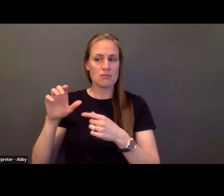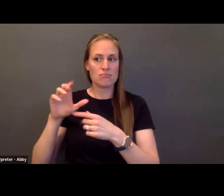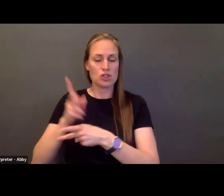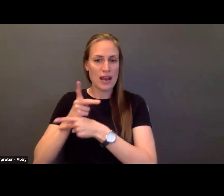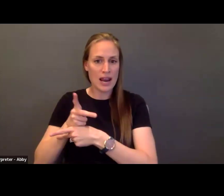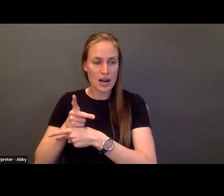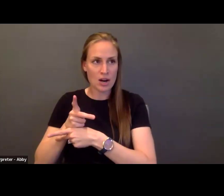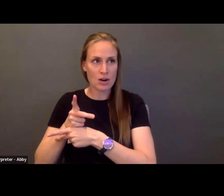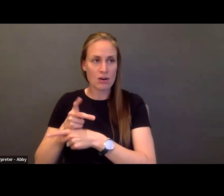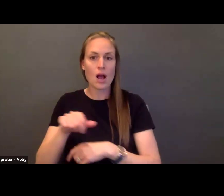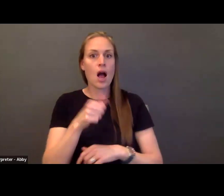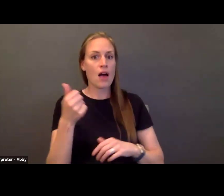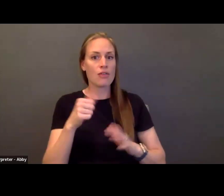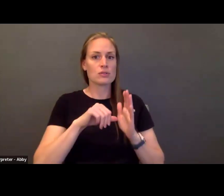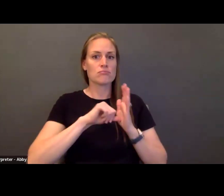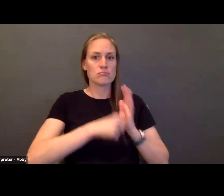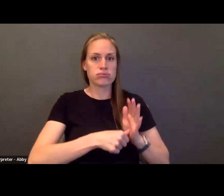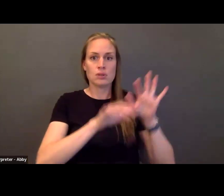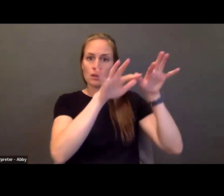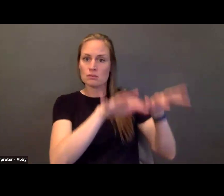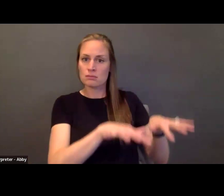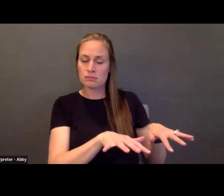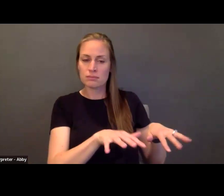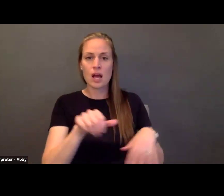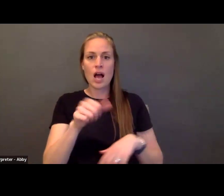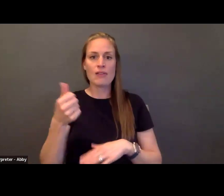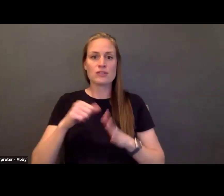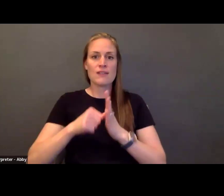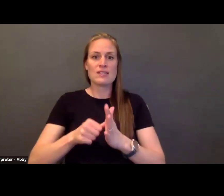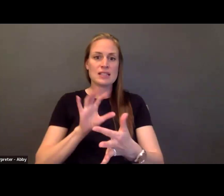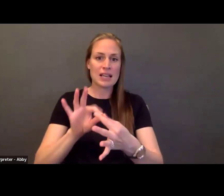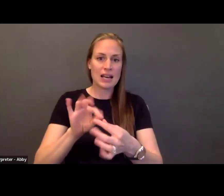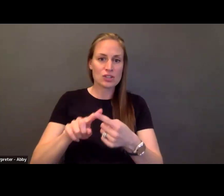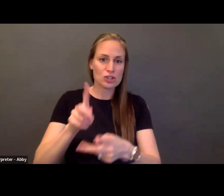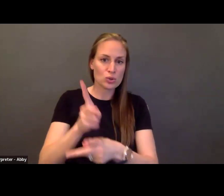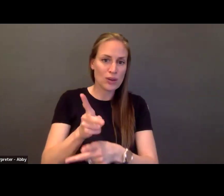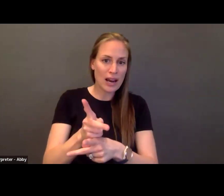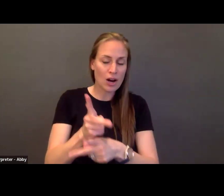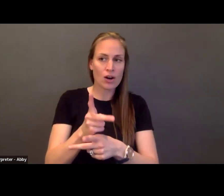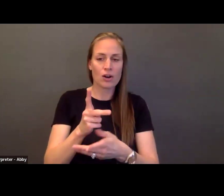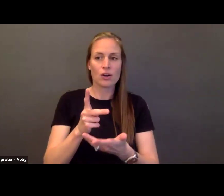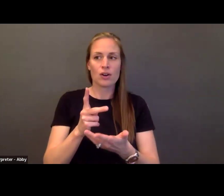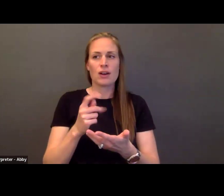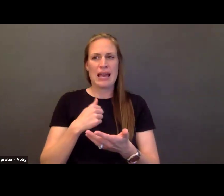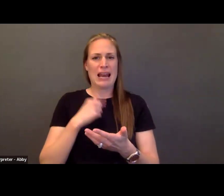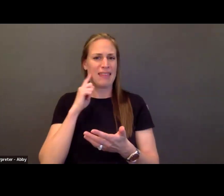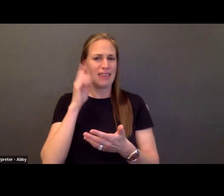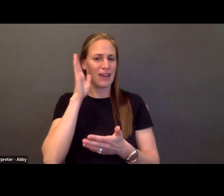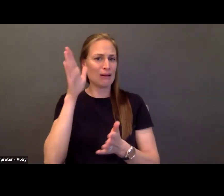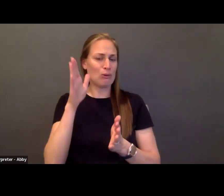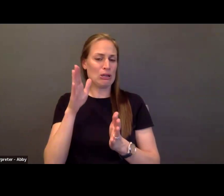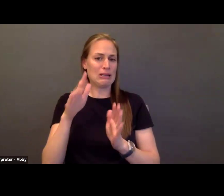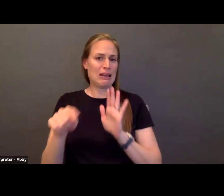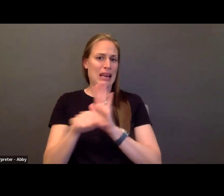emphasizing de-escalation and de-emphasizing the connection to care. And we will really do ourselves a disservice if those